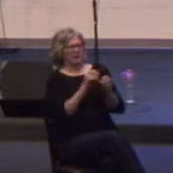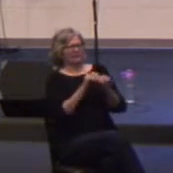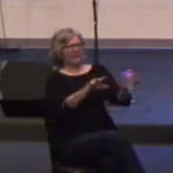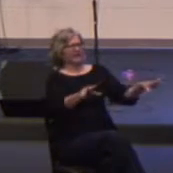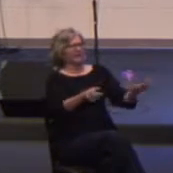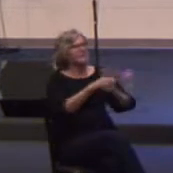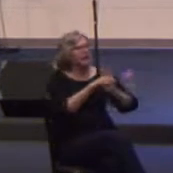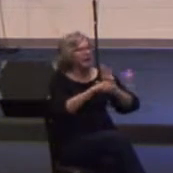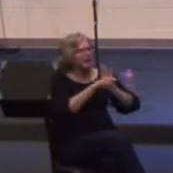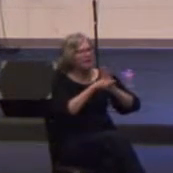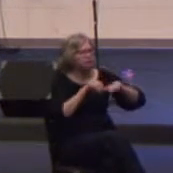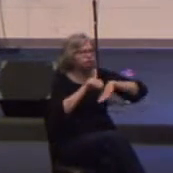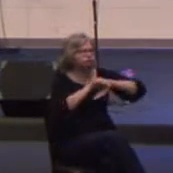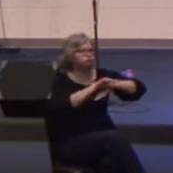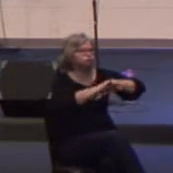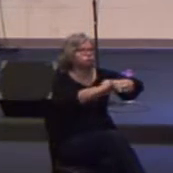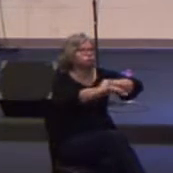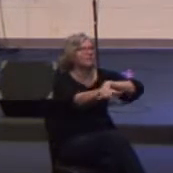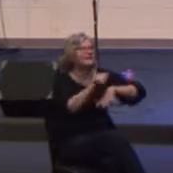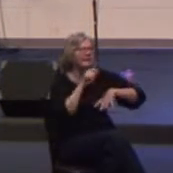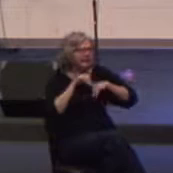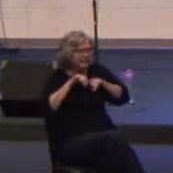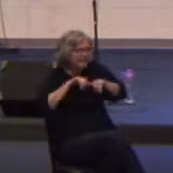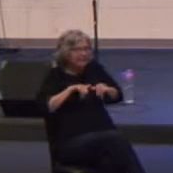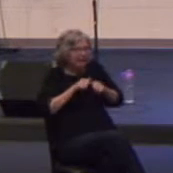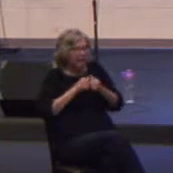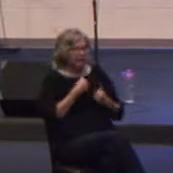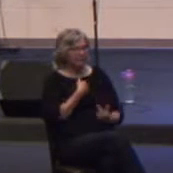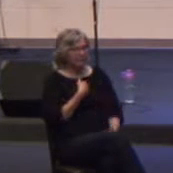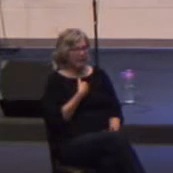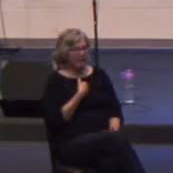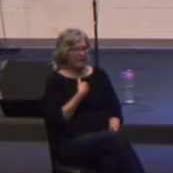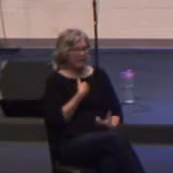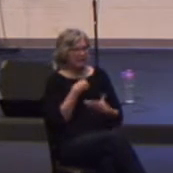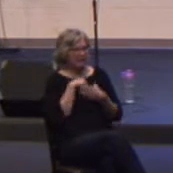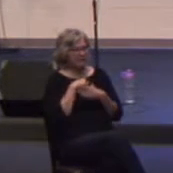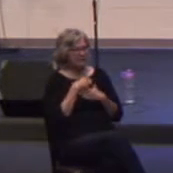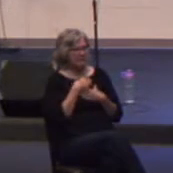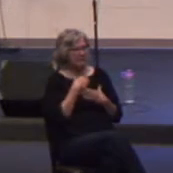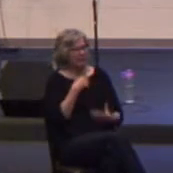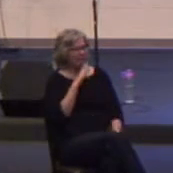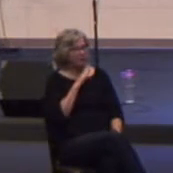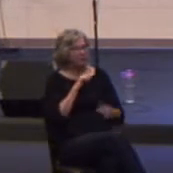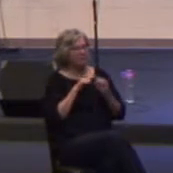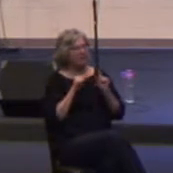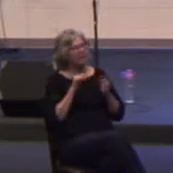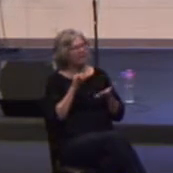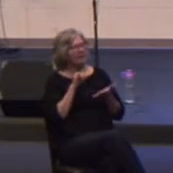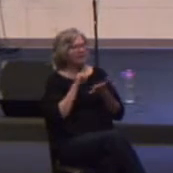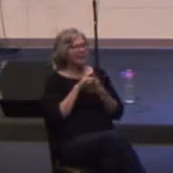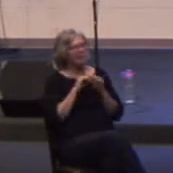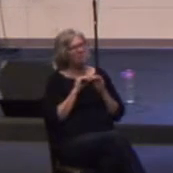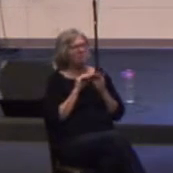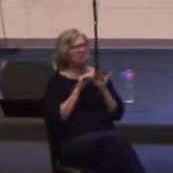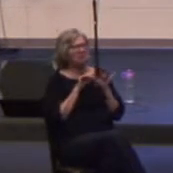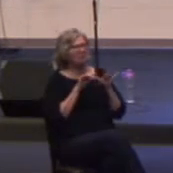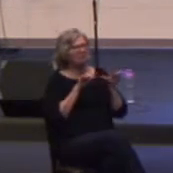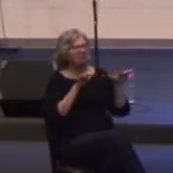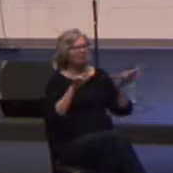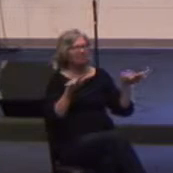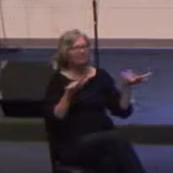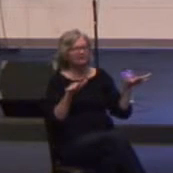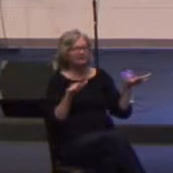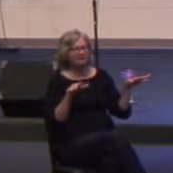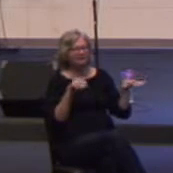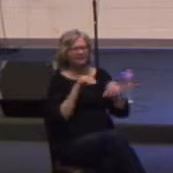negative attitude doesn't just stick with me and I'm frustrated by what's going on, but rather it seeps out and it